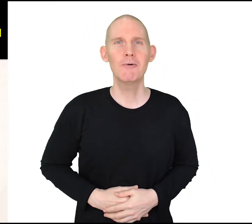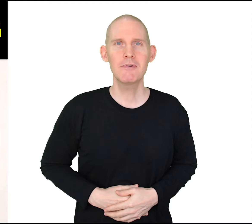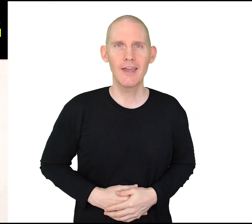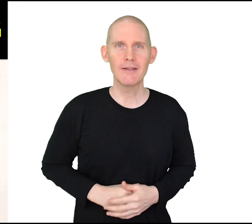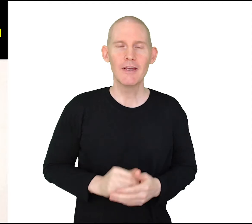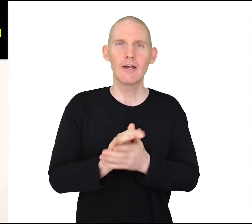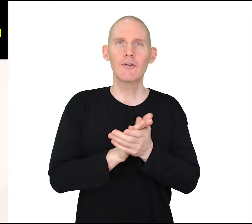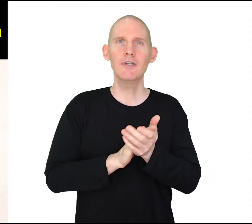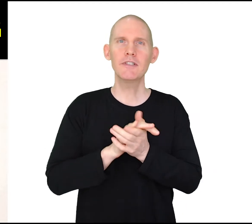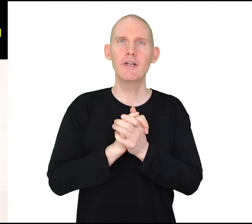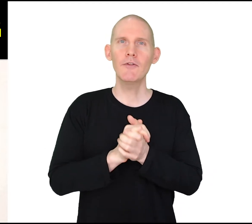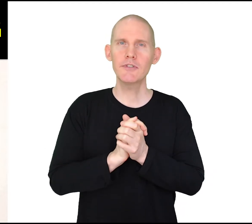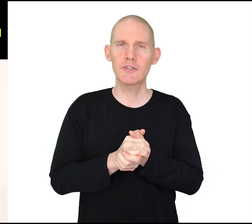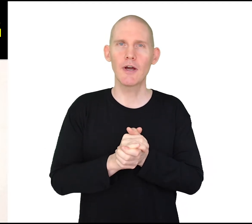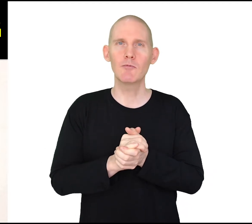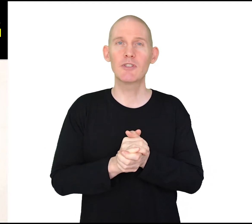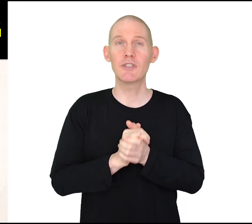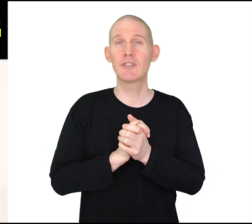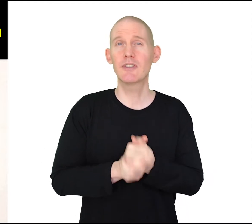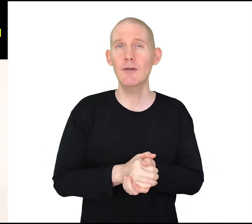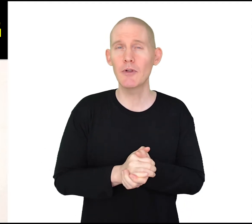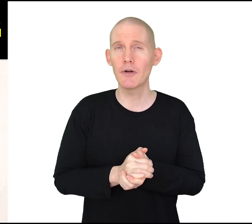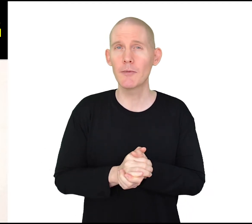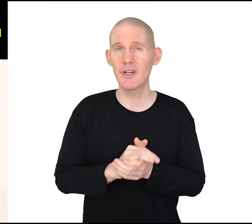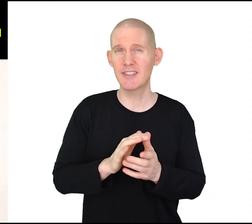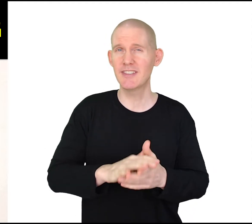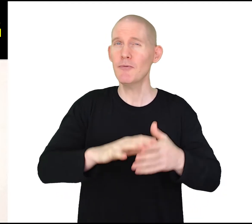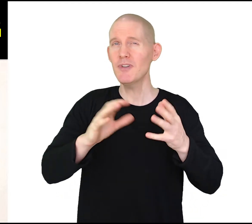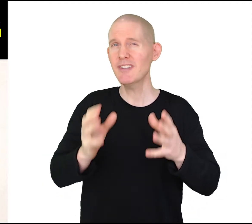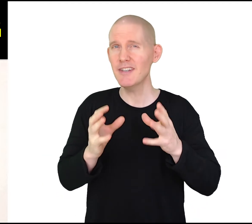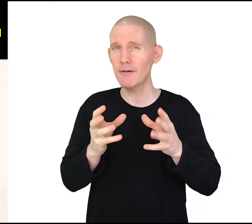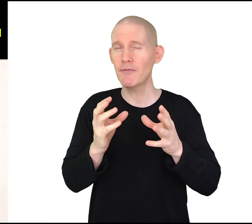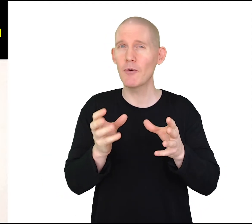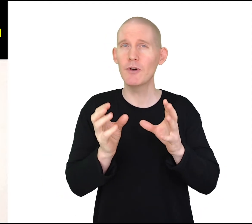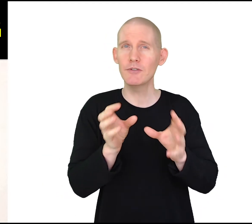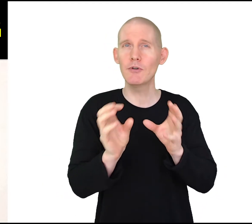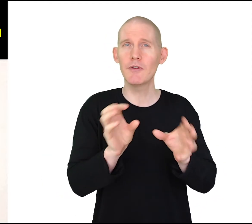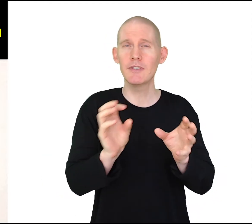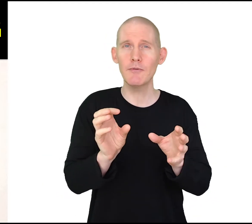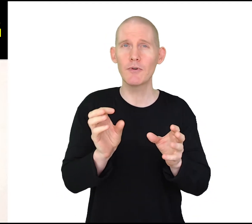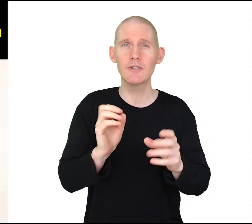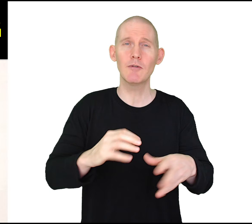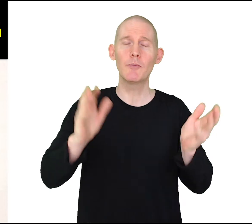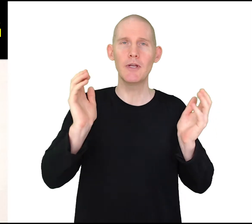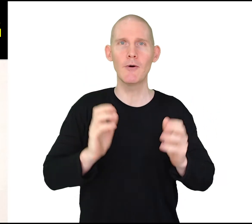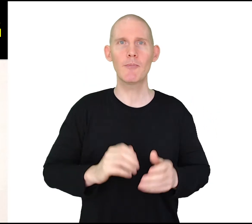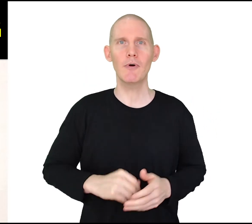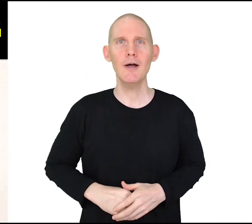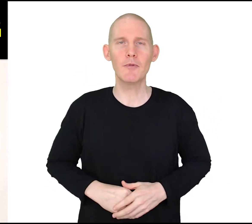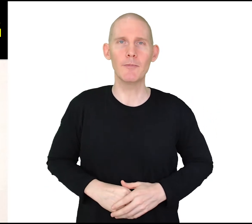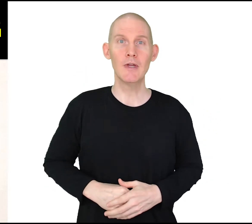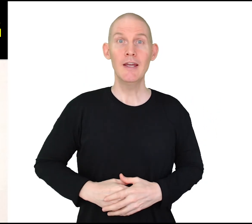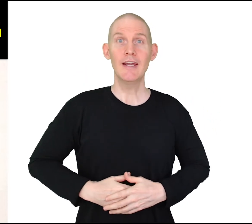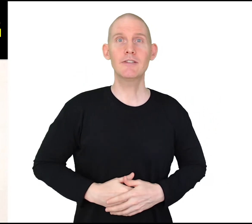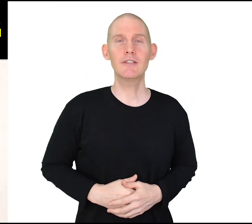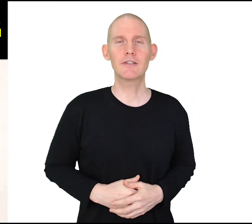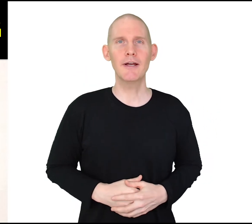Okay, now there is another sign which is similar, but it's different enough that once you know the difference, it will be no problem. It's the sign